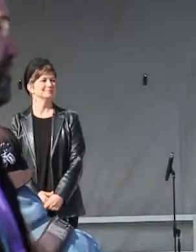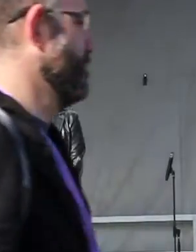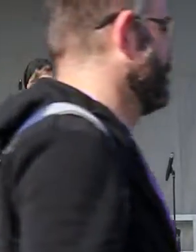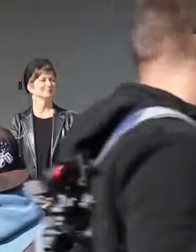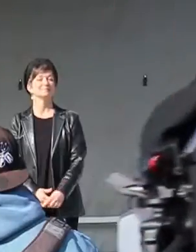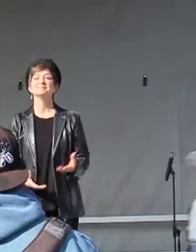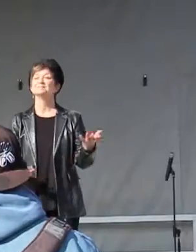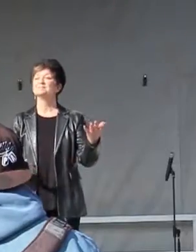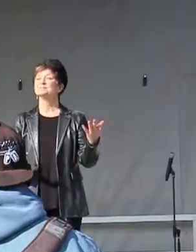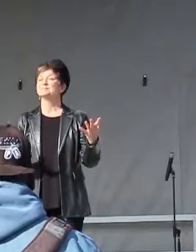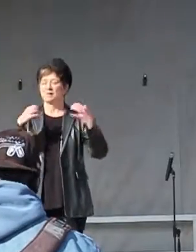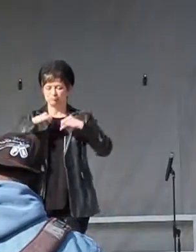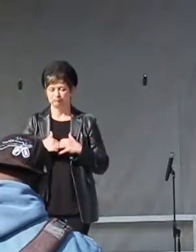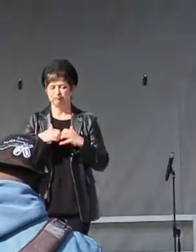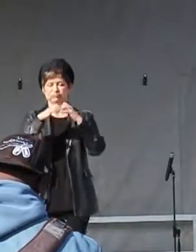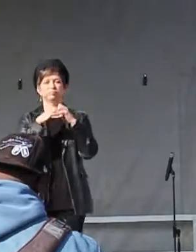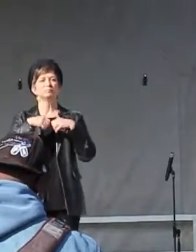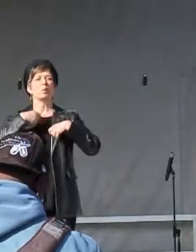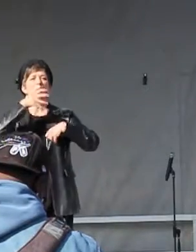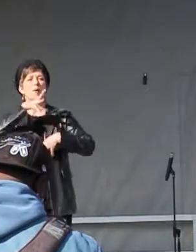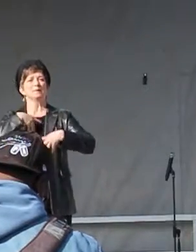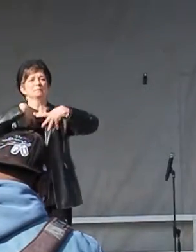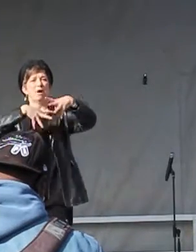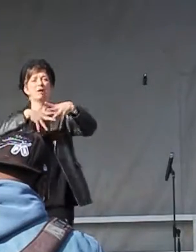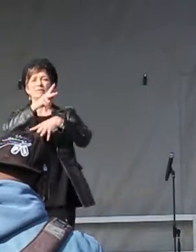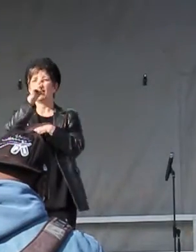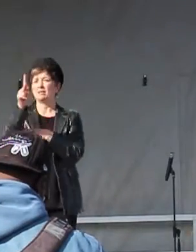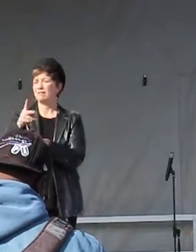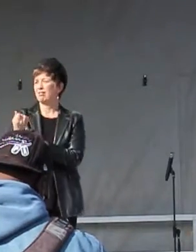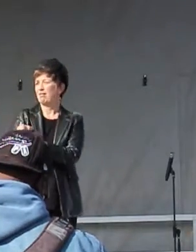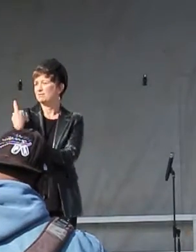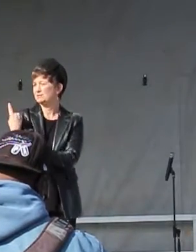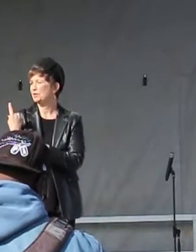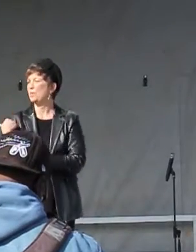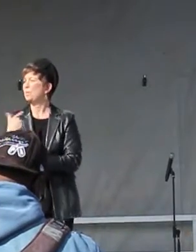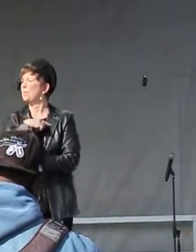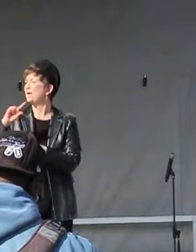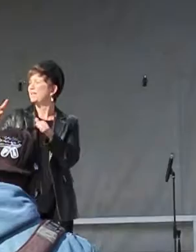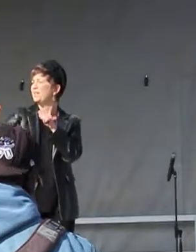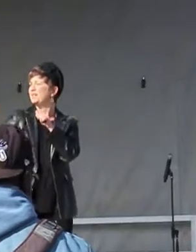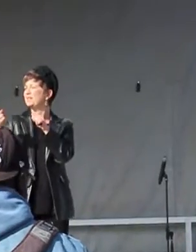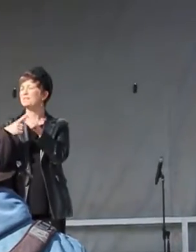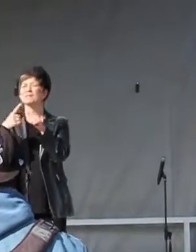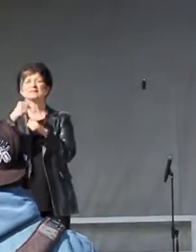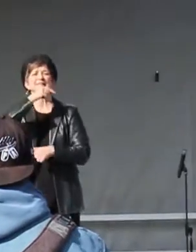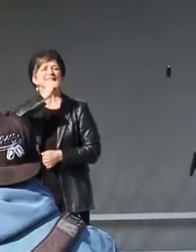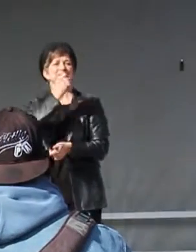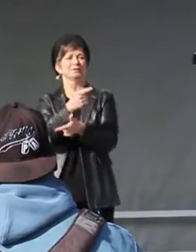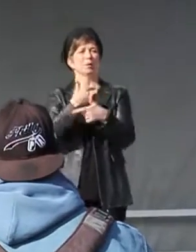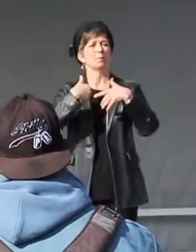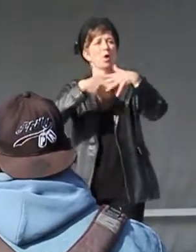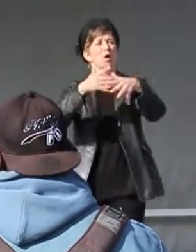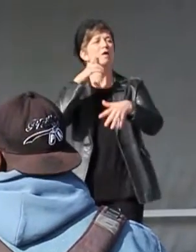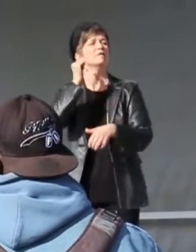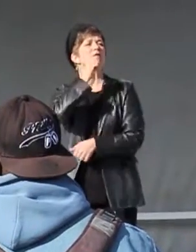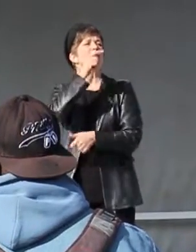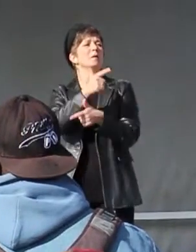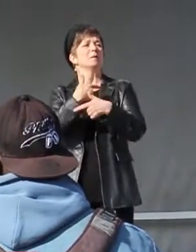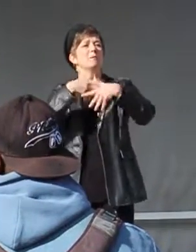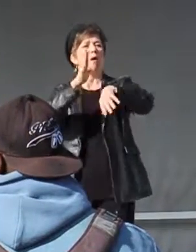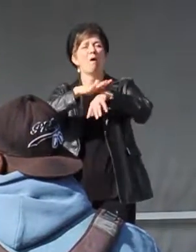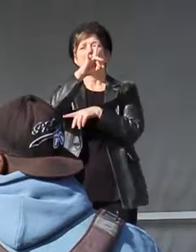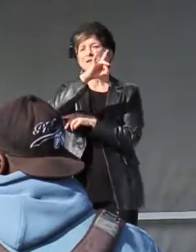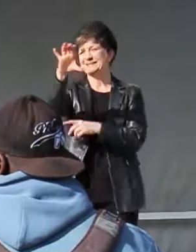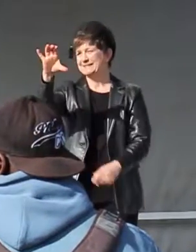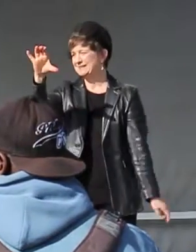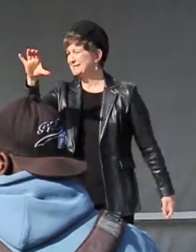I founded the Women's March on Philadelphia last year. We were the first sister march to the Women's March on DC, and I